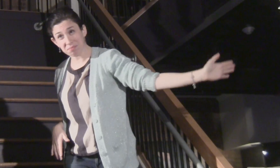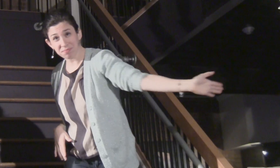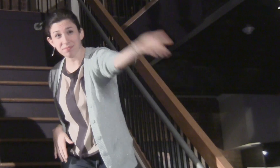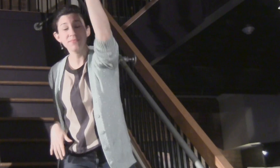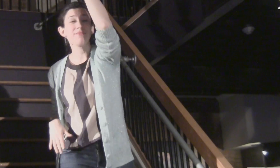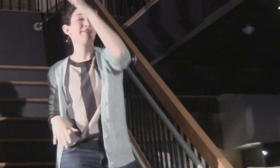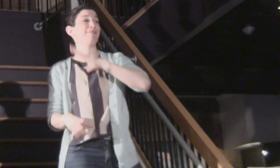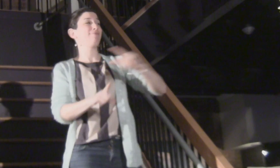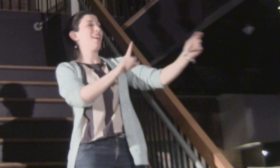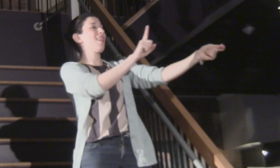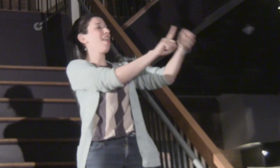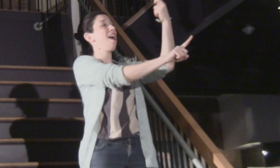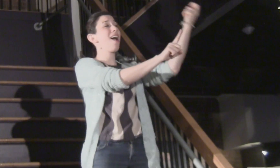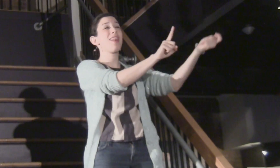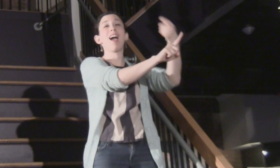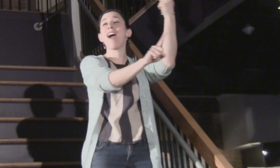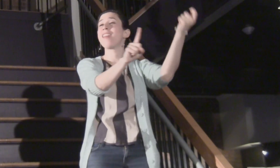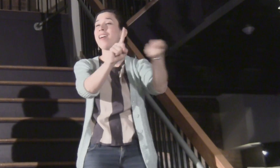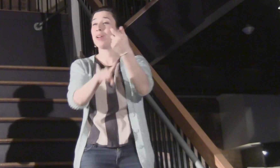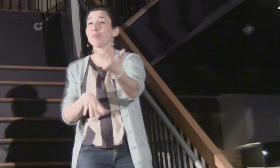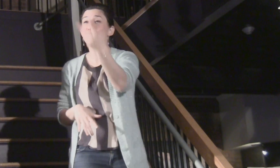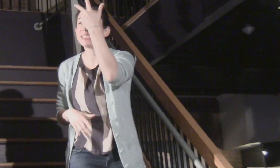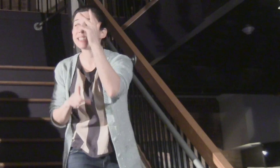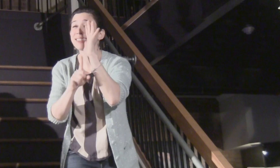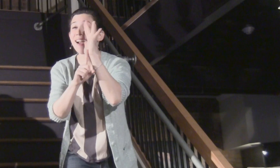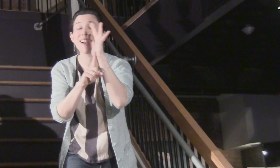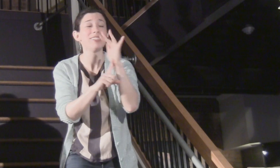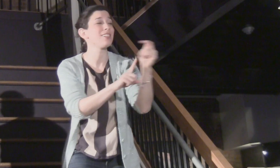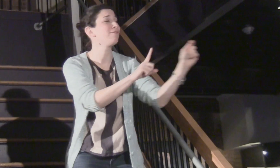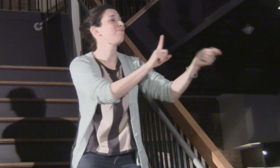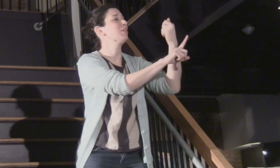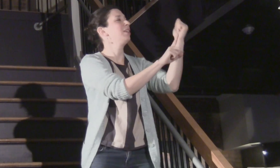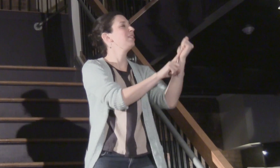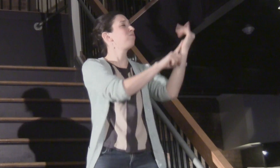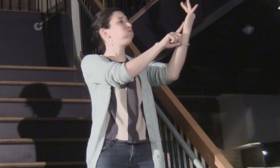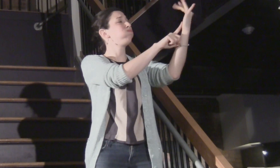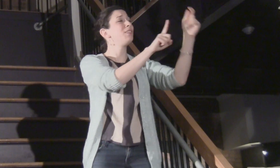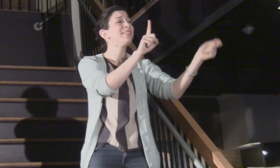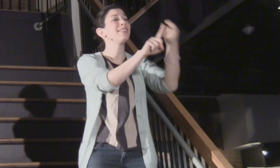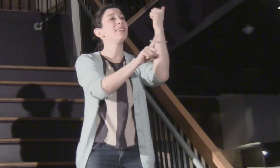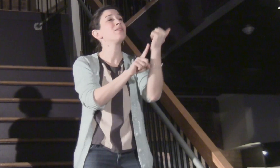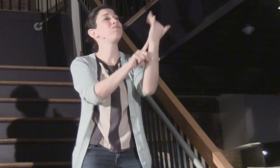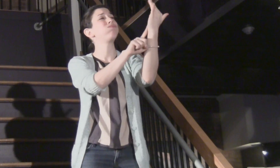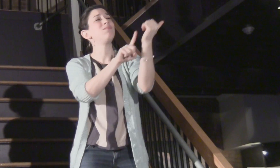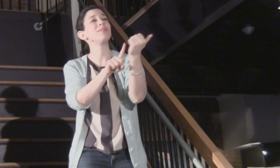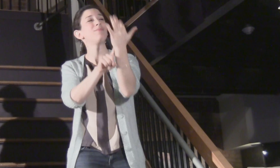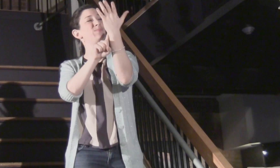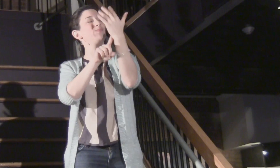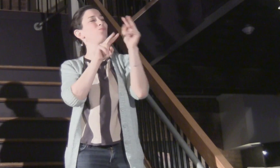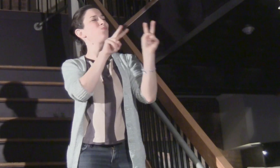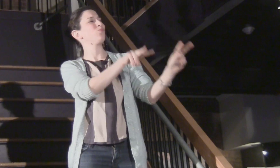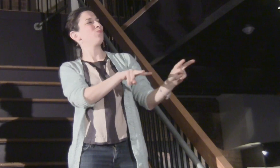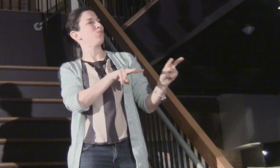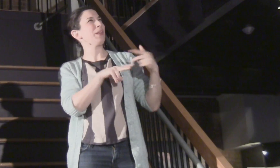left. And then Herschel lit the 3rd candle for the 3rd night, all